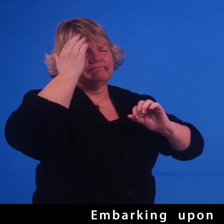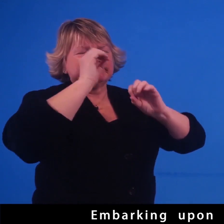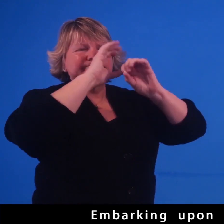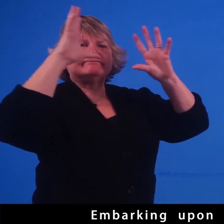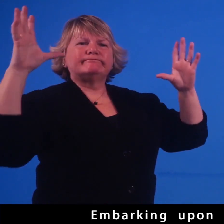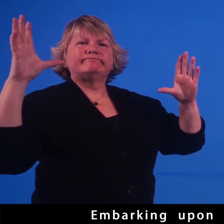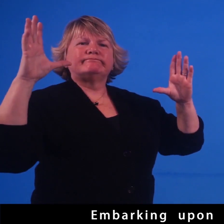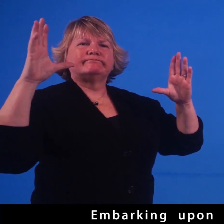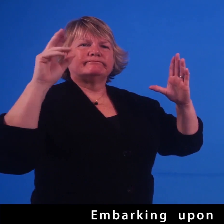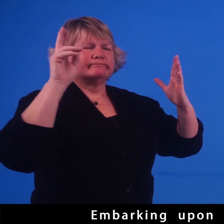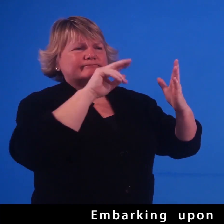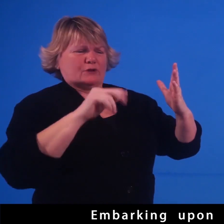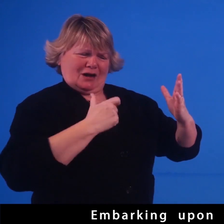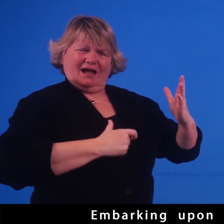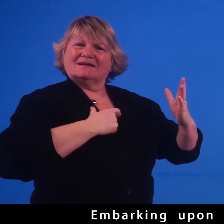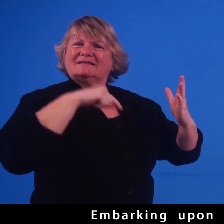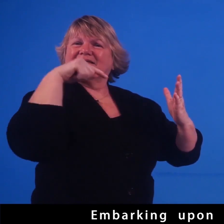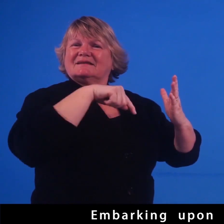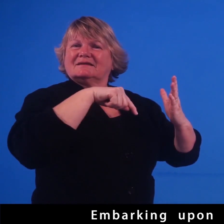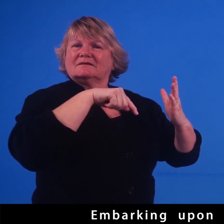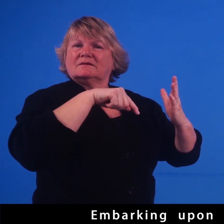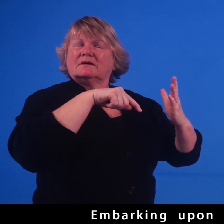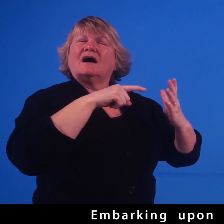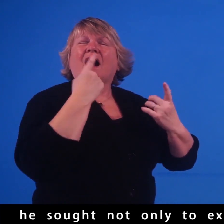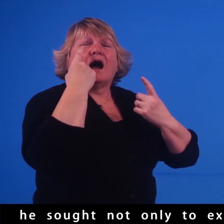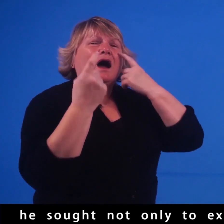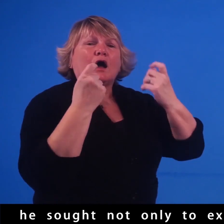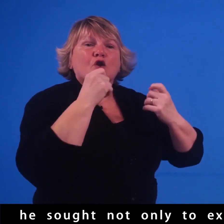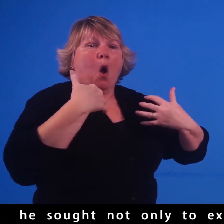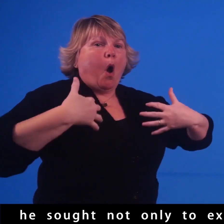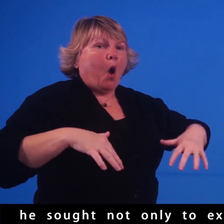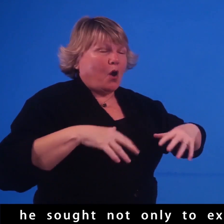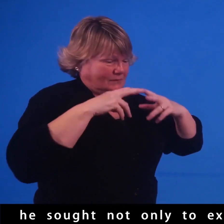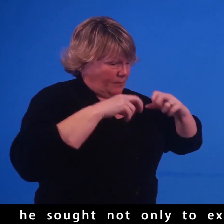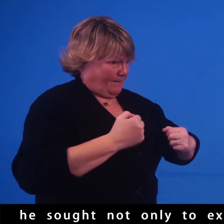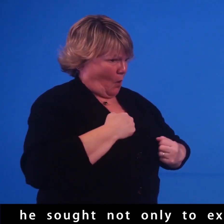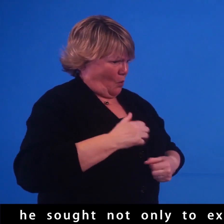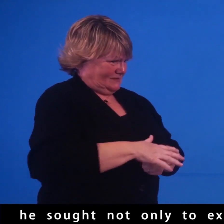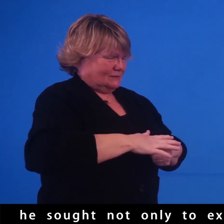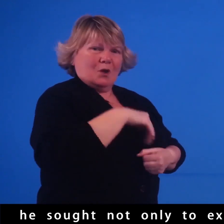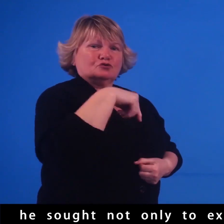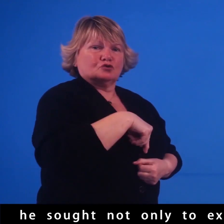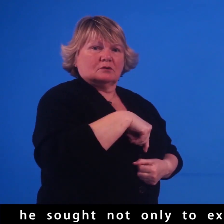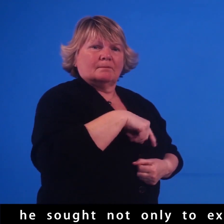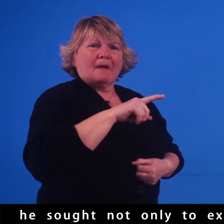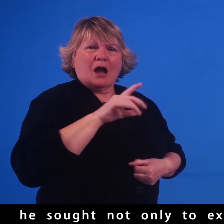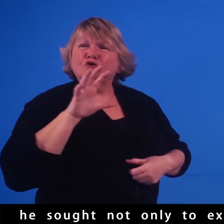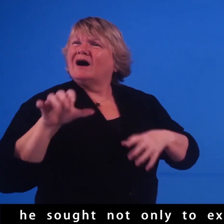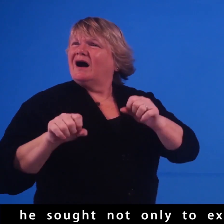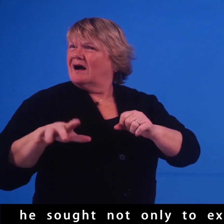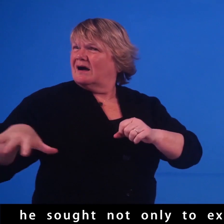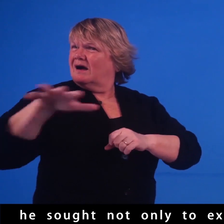Embarking upon a phantasmagorical meditation on his identity, he sought not only to explore his